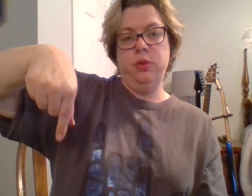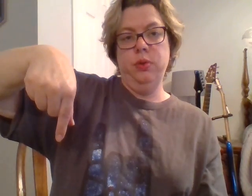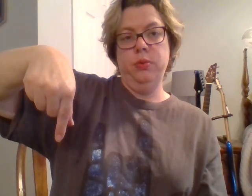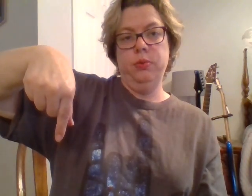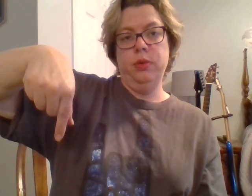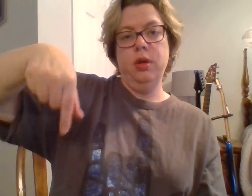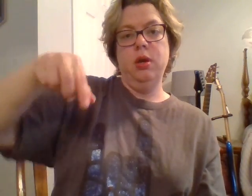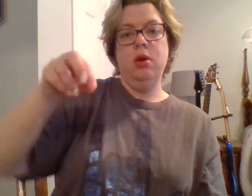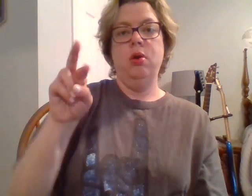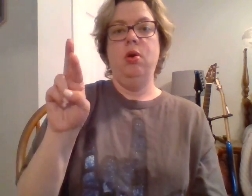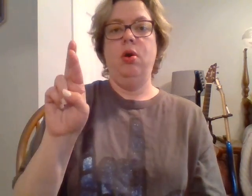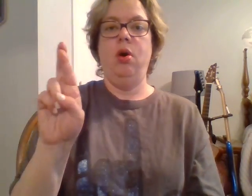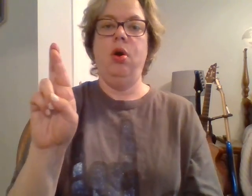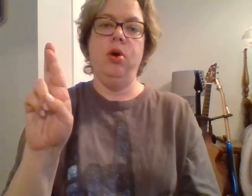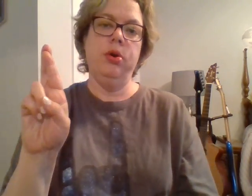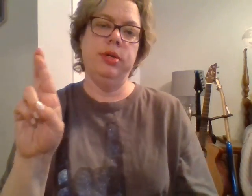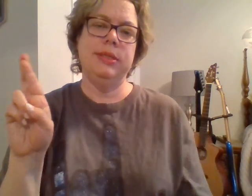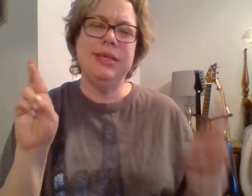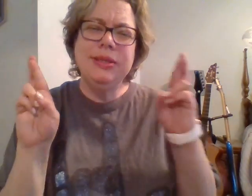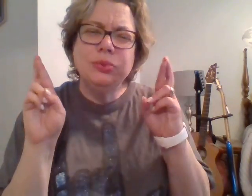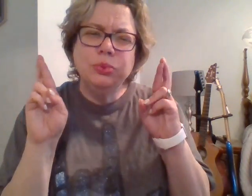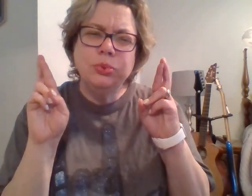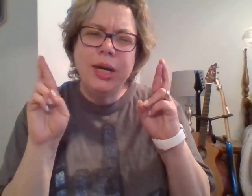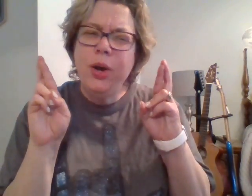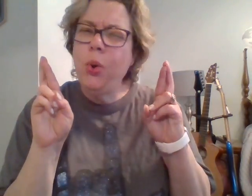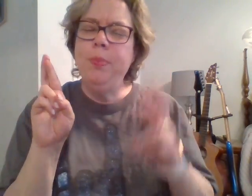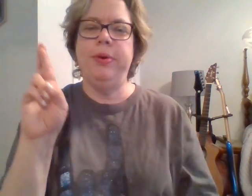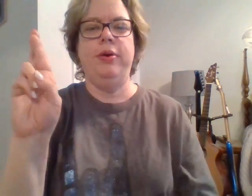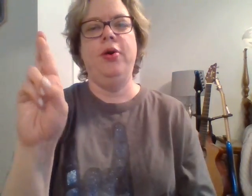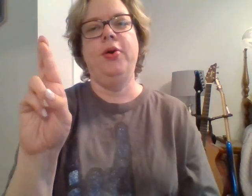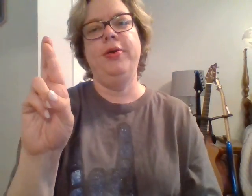Q. R, it's like, ooh, I hope. R.